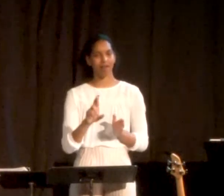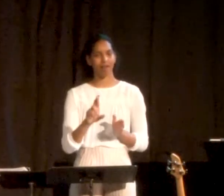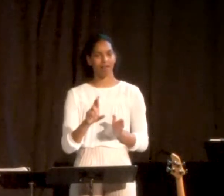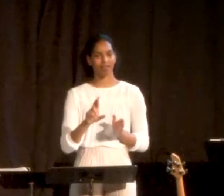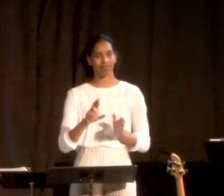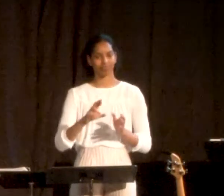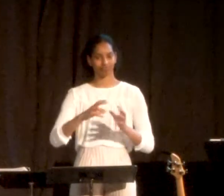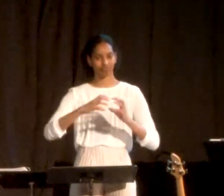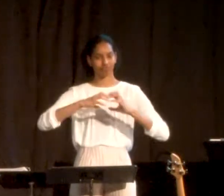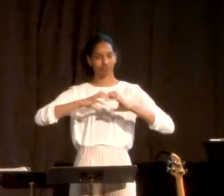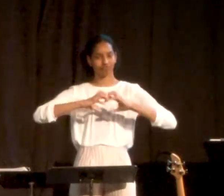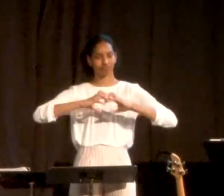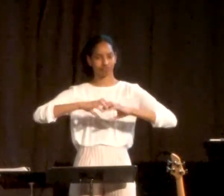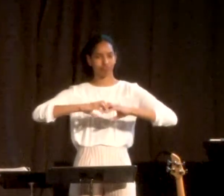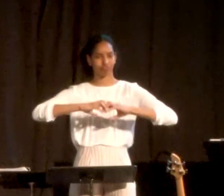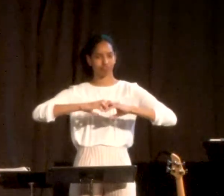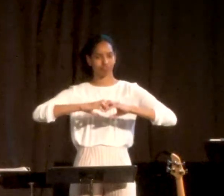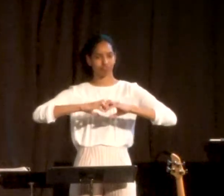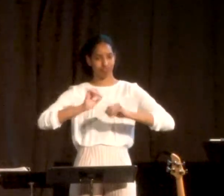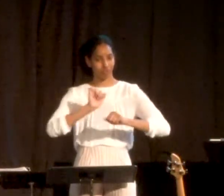Isn't that true?